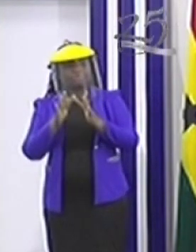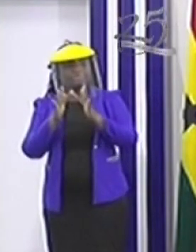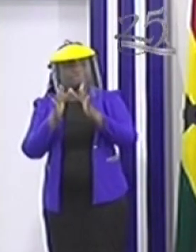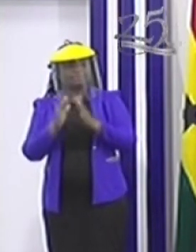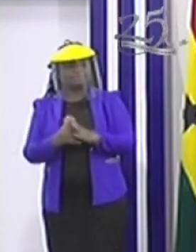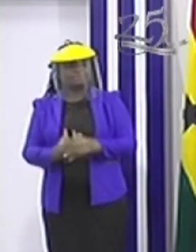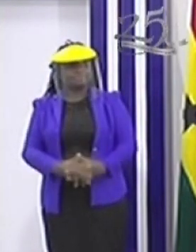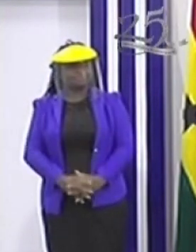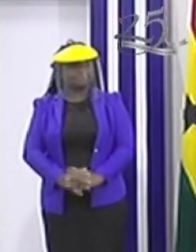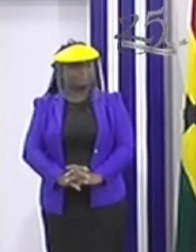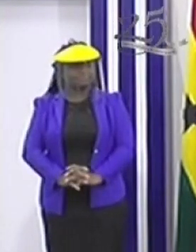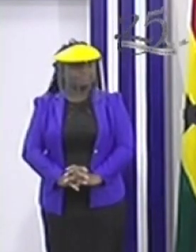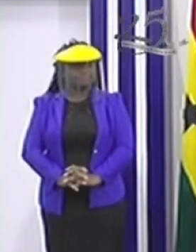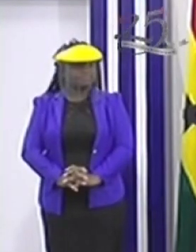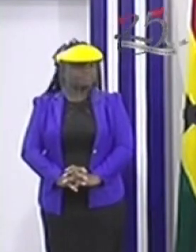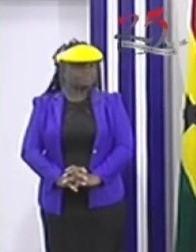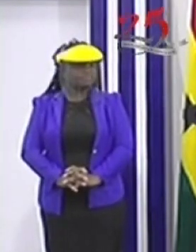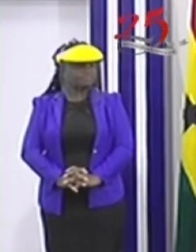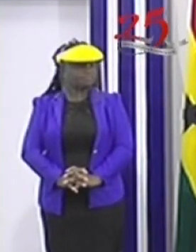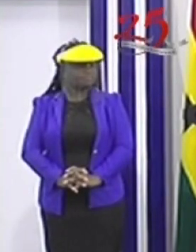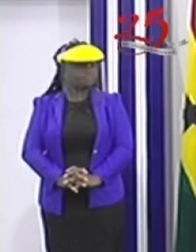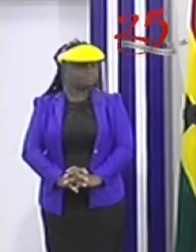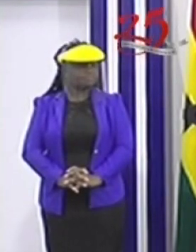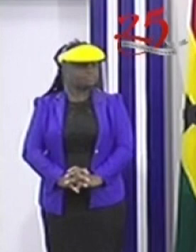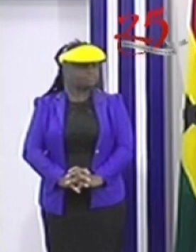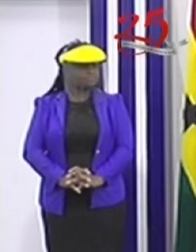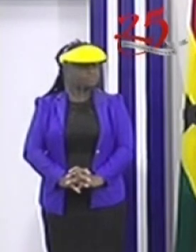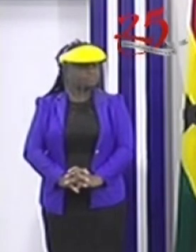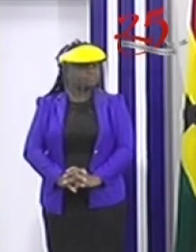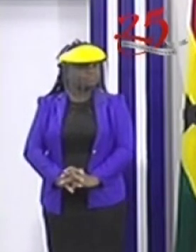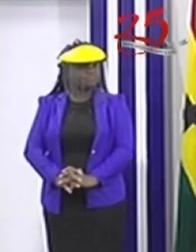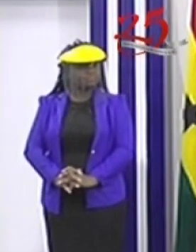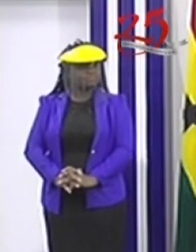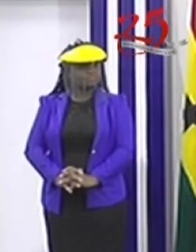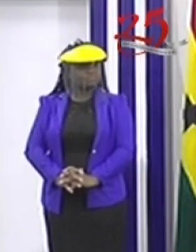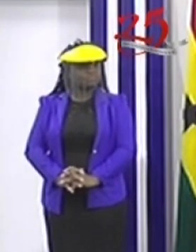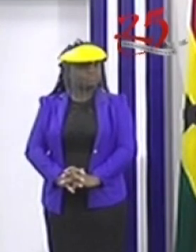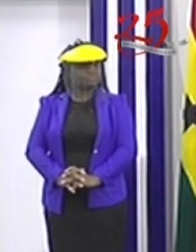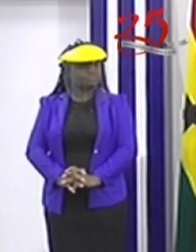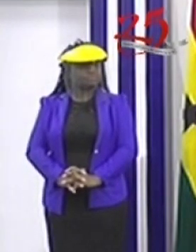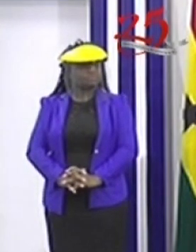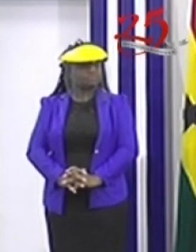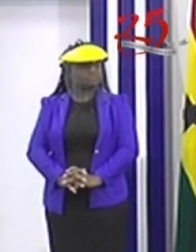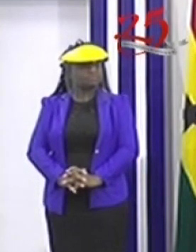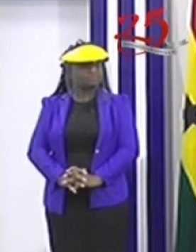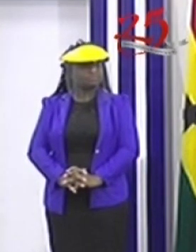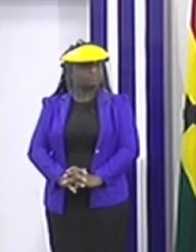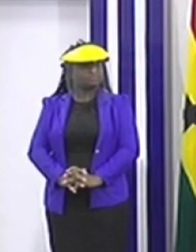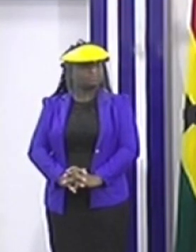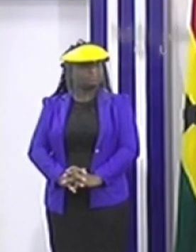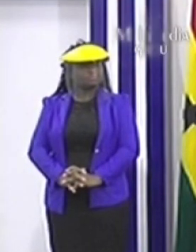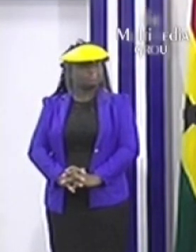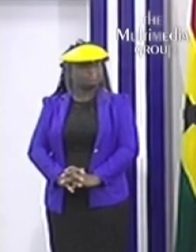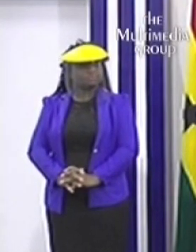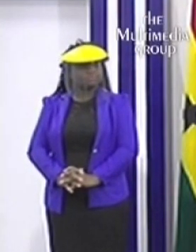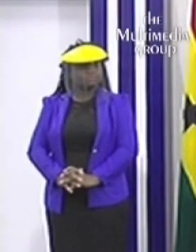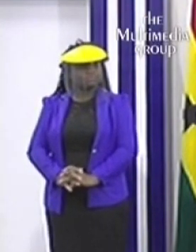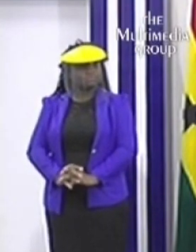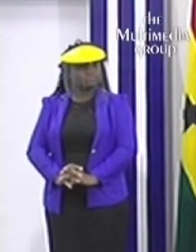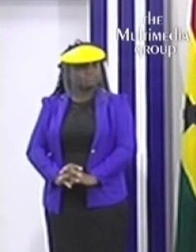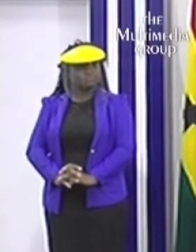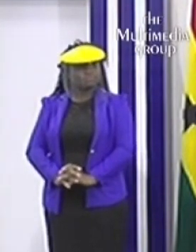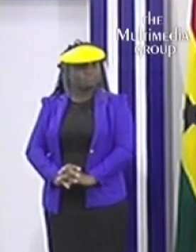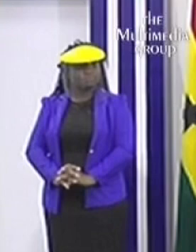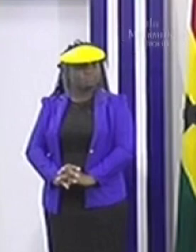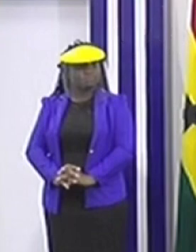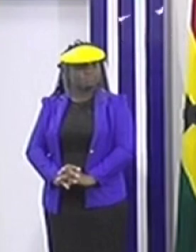media. Thank you very much, platform. Honorable Minister. So the first question is, are we seeing an increase in community